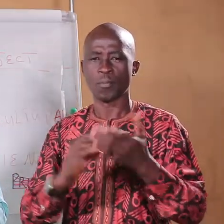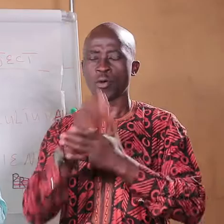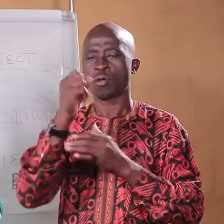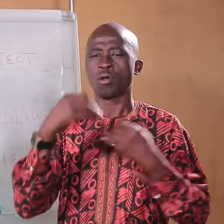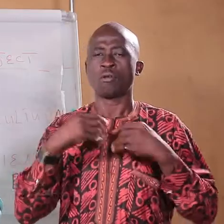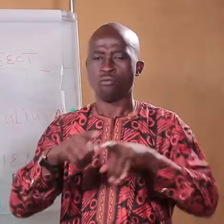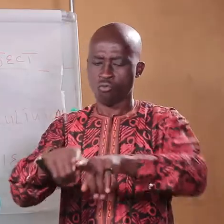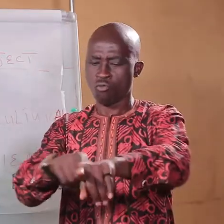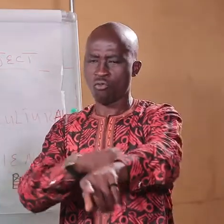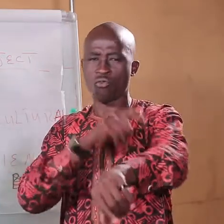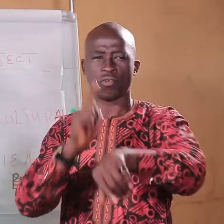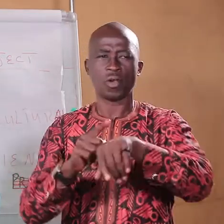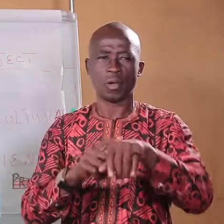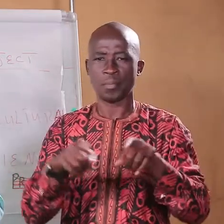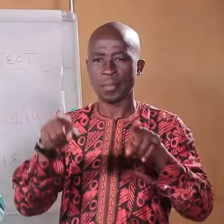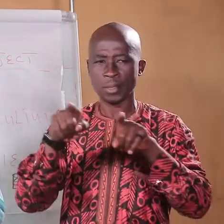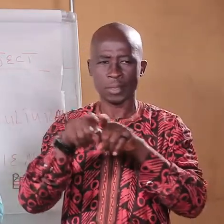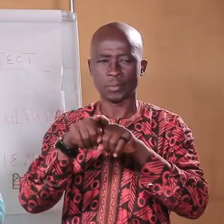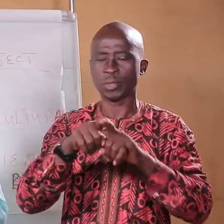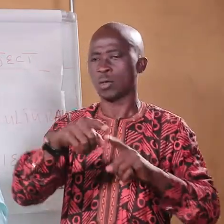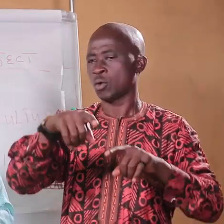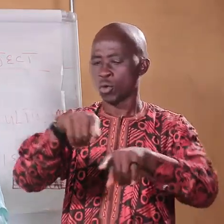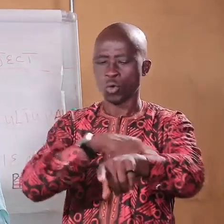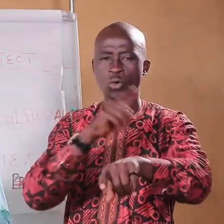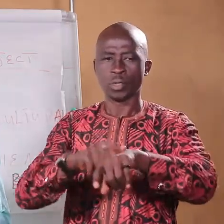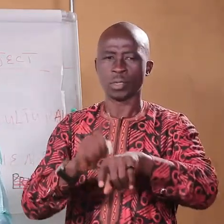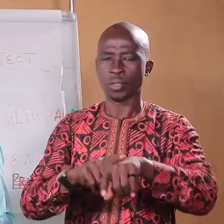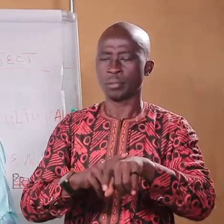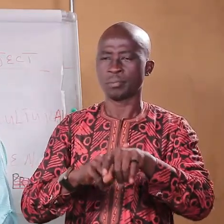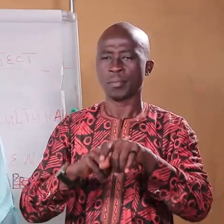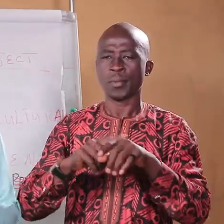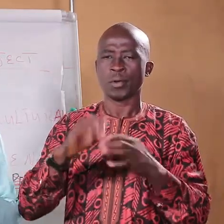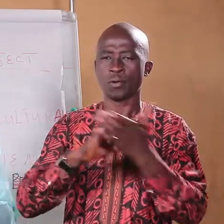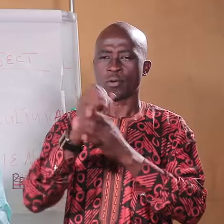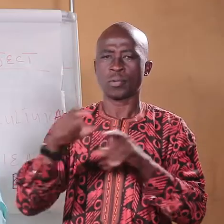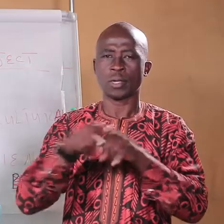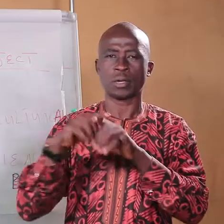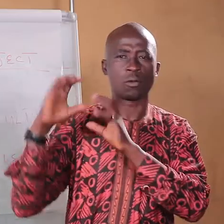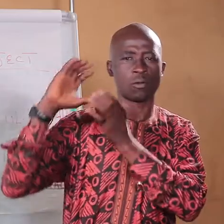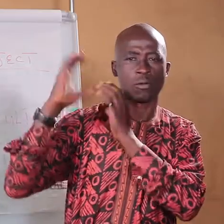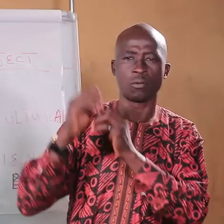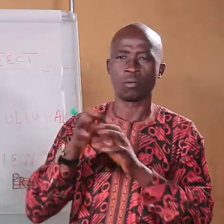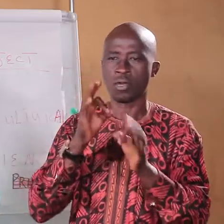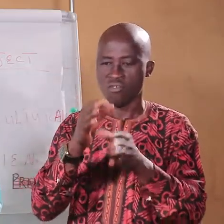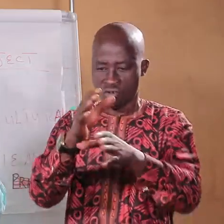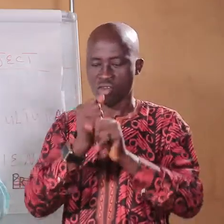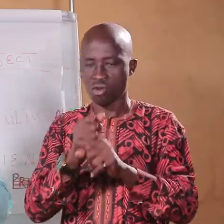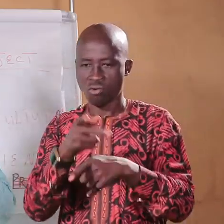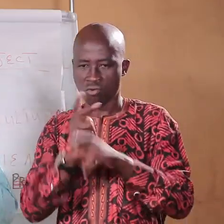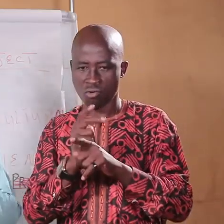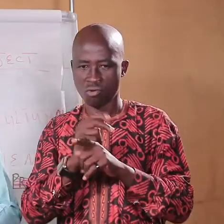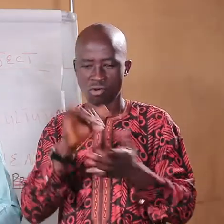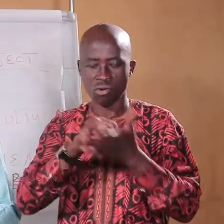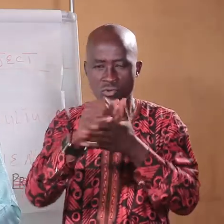period, especially perennial crops like cocoa. If you obtain a loan that you want to go and